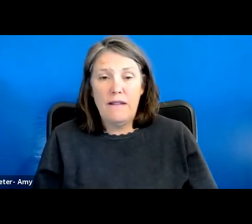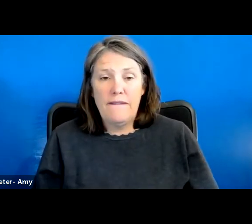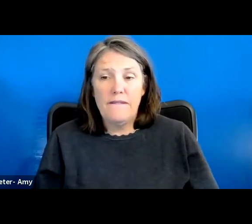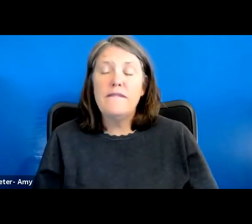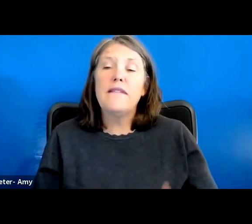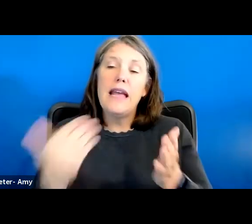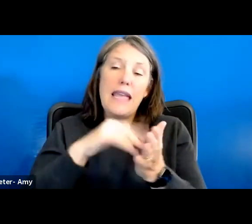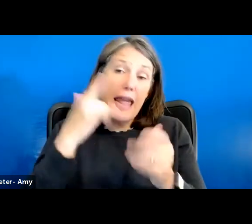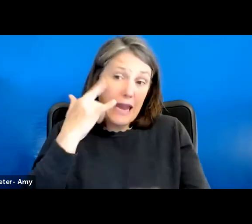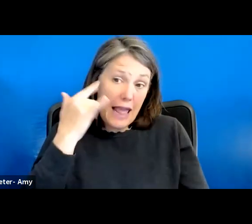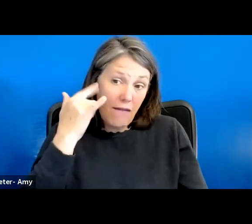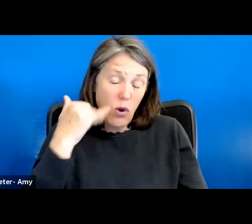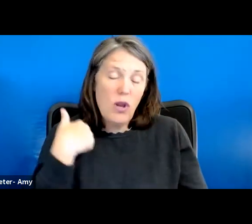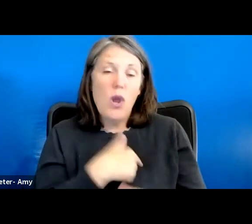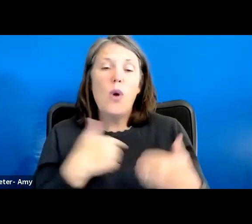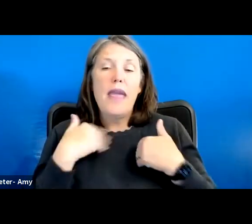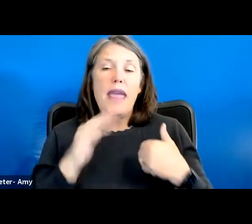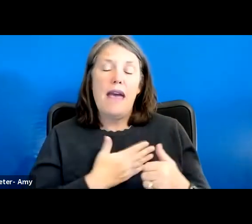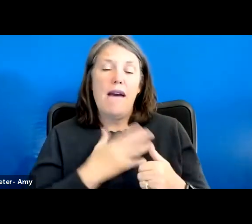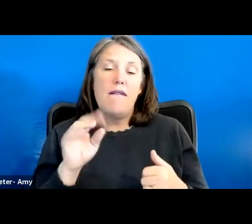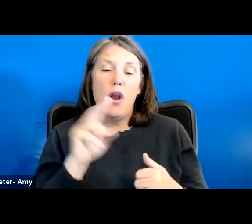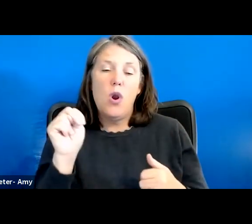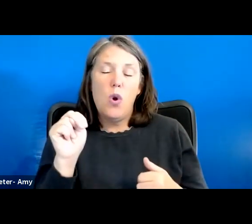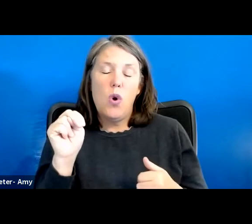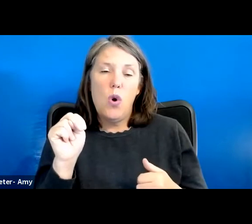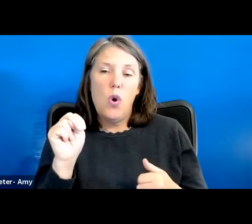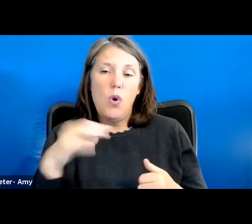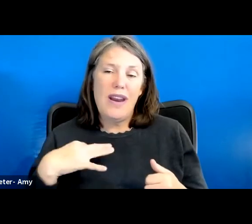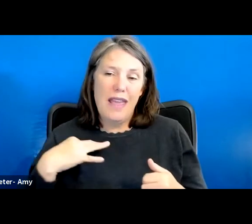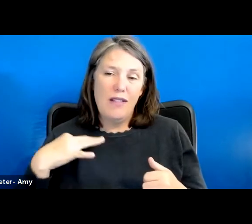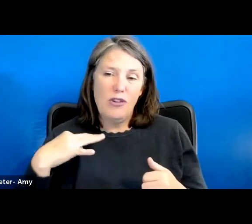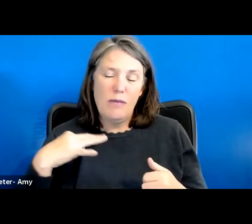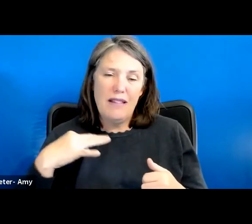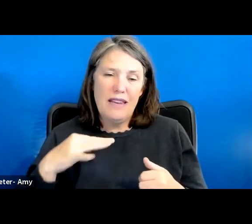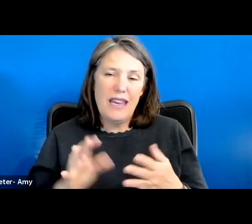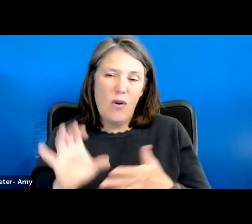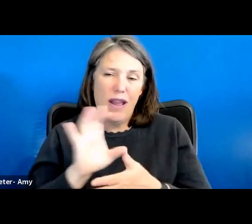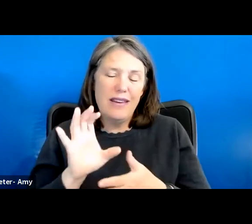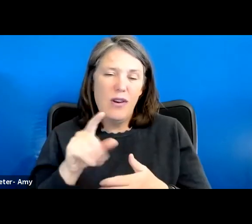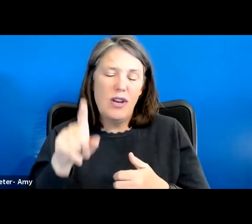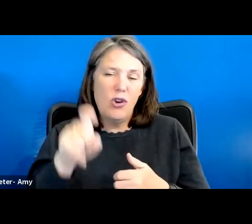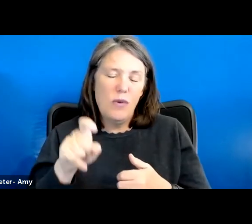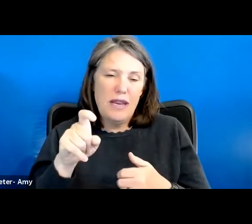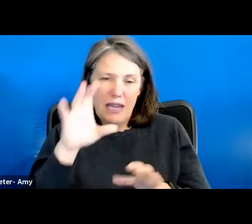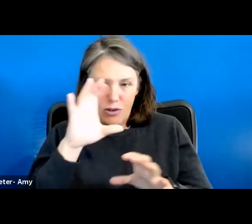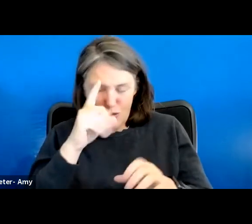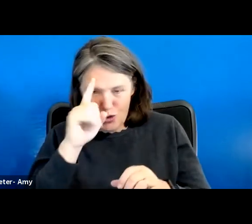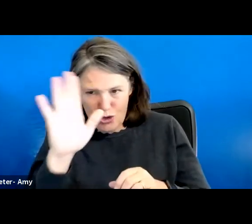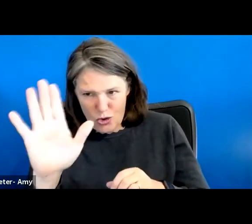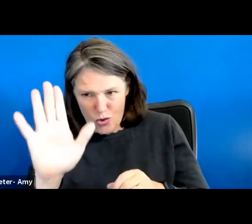Again, in California, we have our own eligibility criteria, and you would need to search your